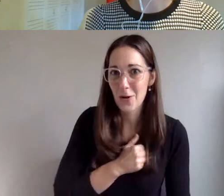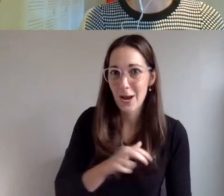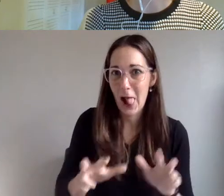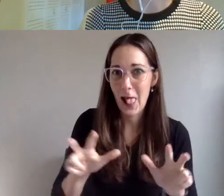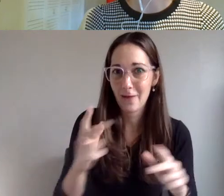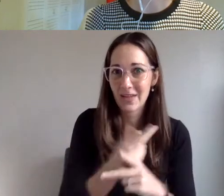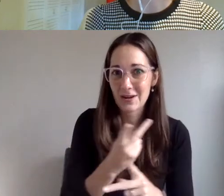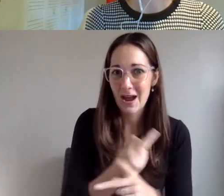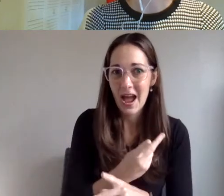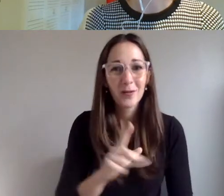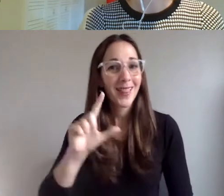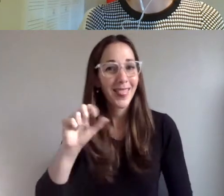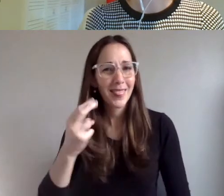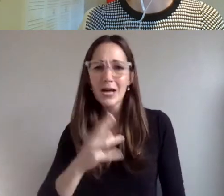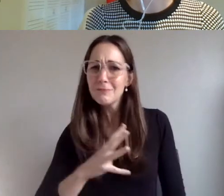No, that's perfectly okay.